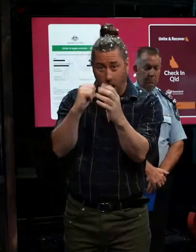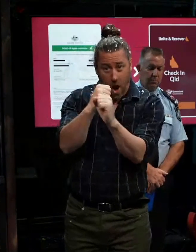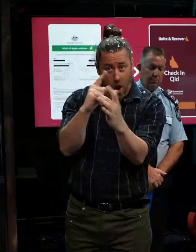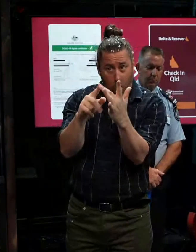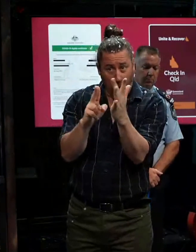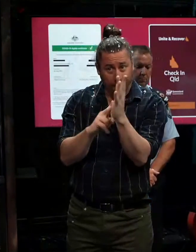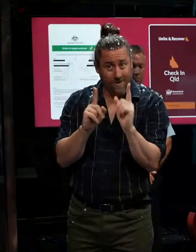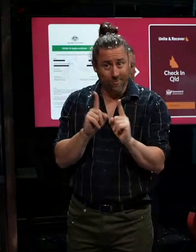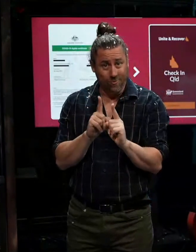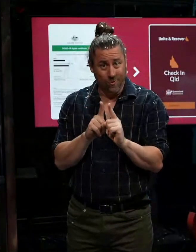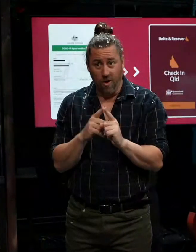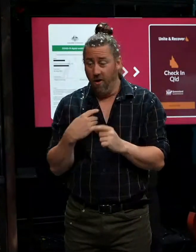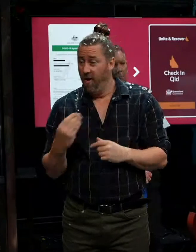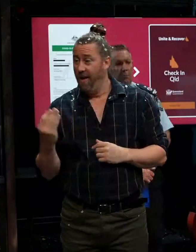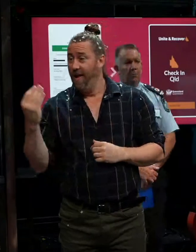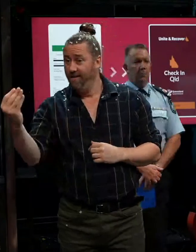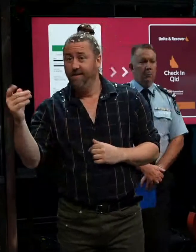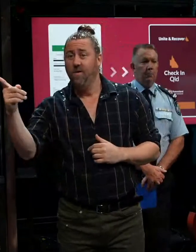to random people.